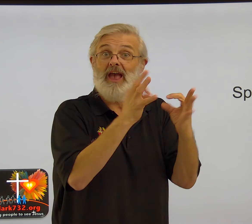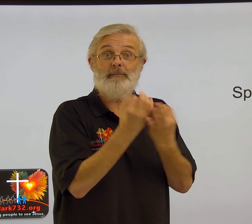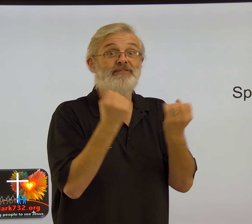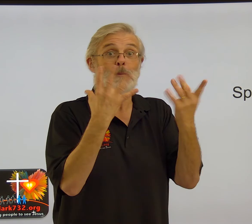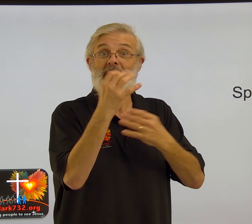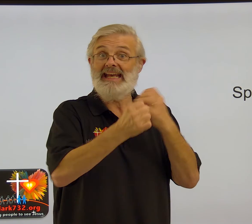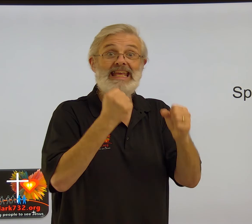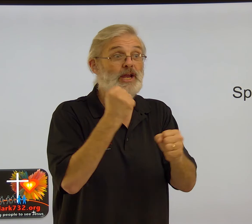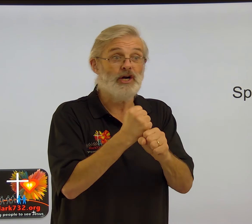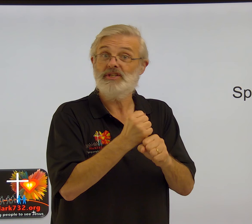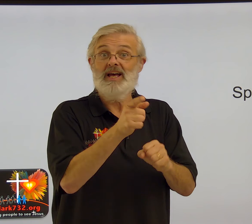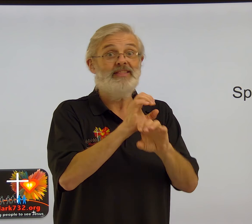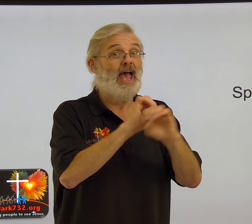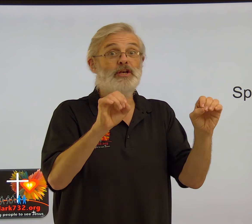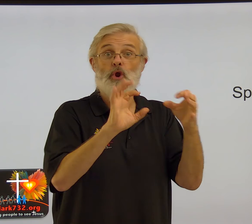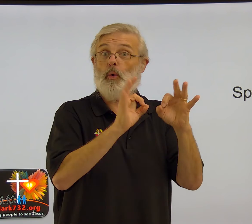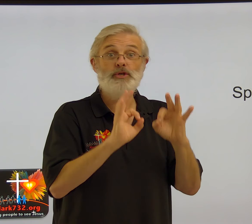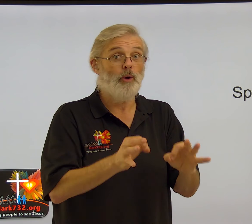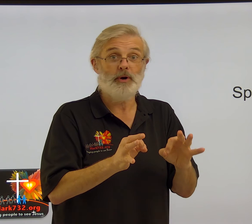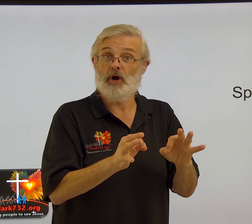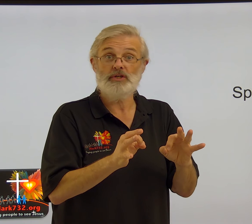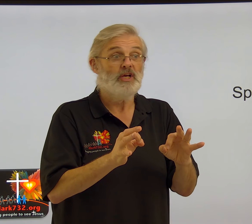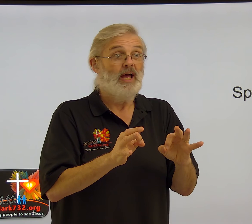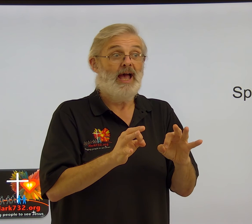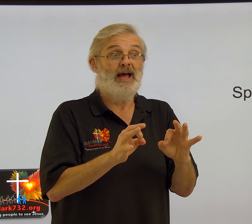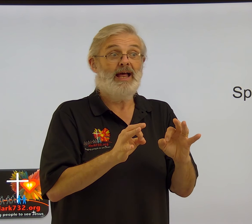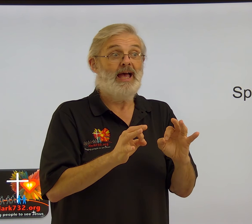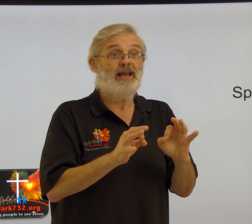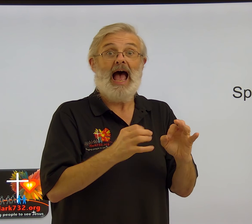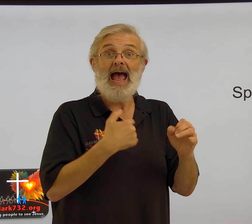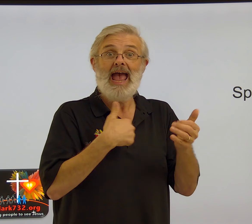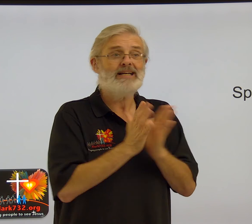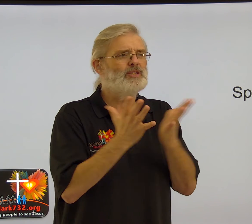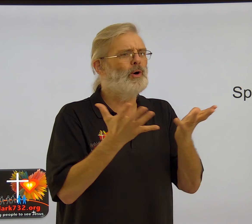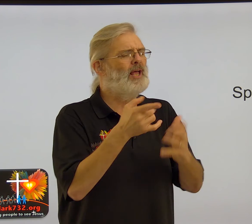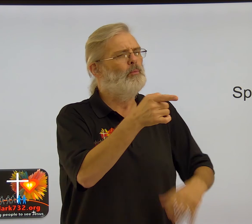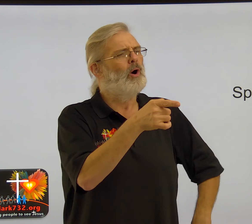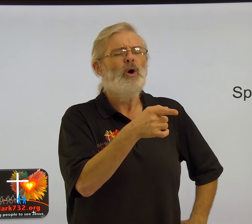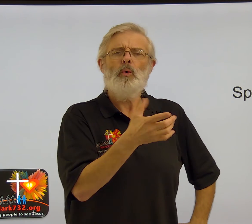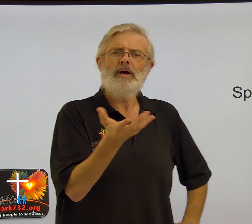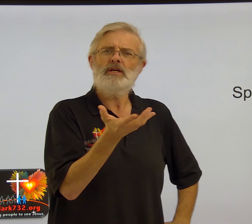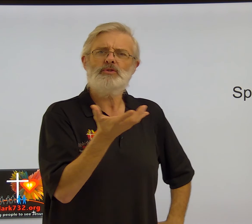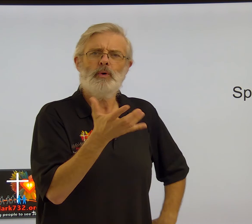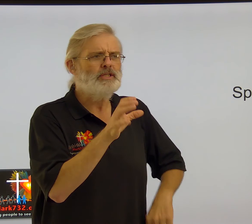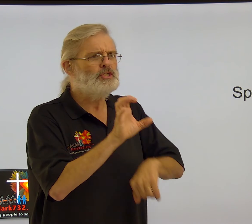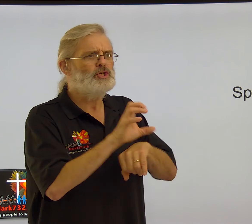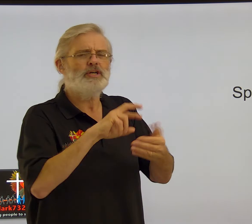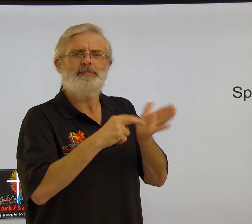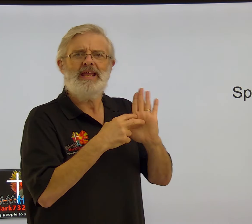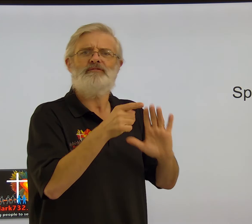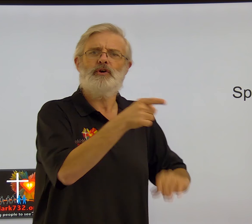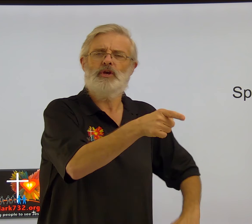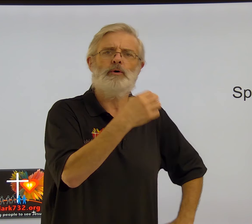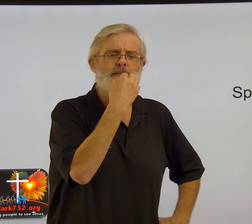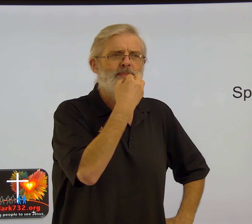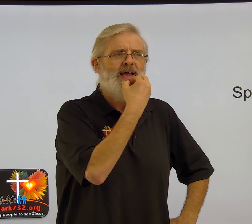for many years. They had no interpreters. And I asked him one time, well, what does church mean for you? And